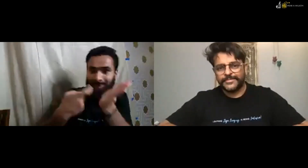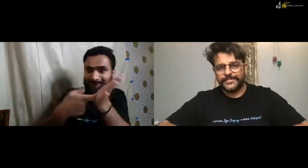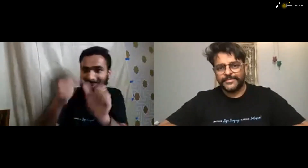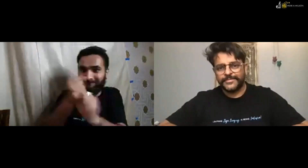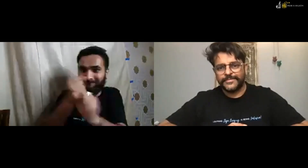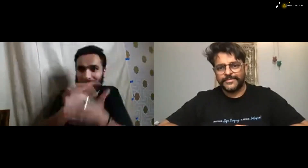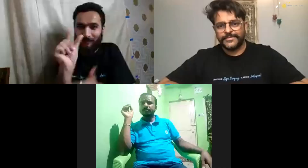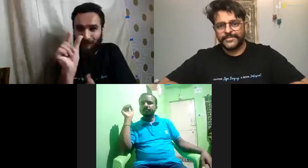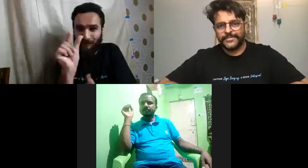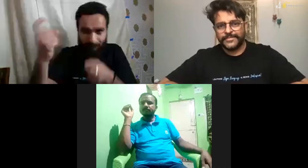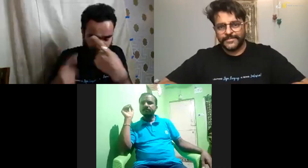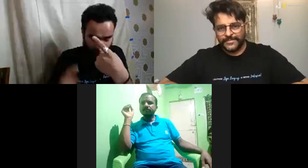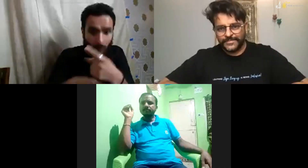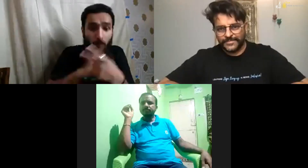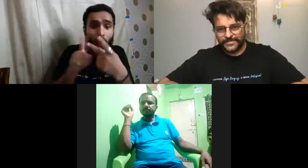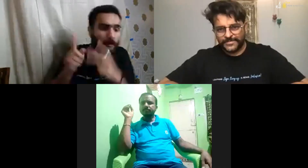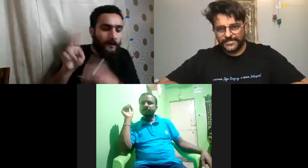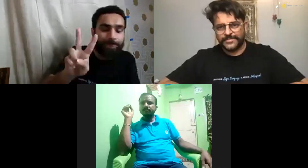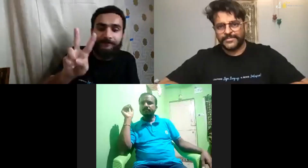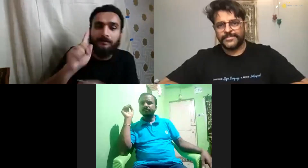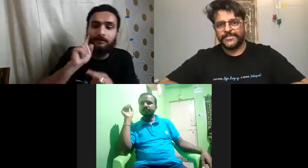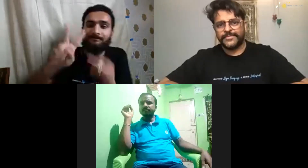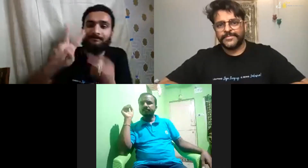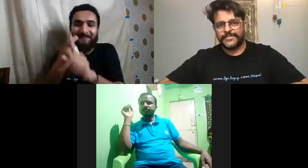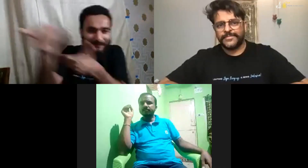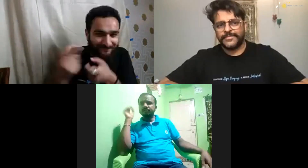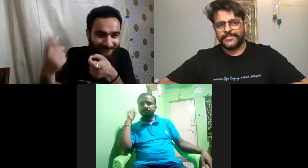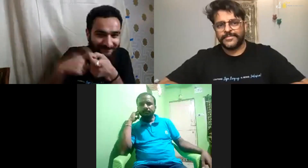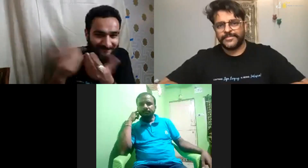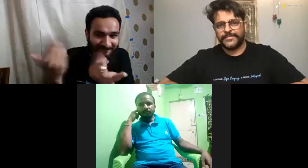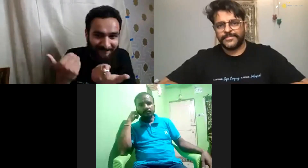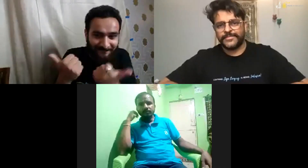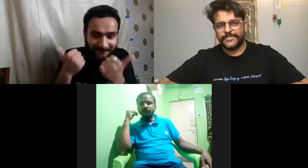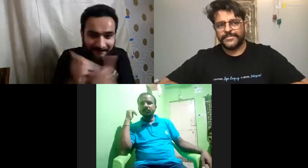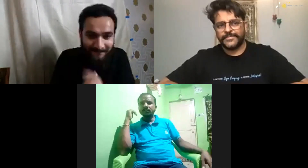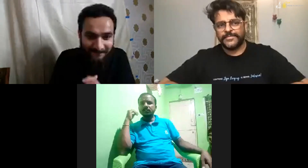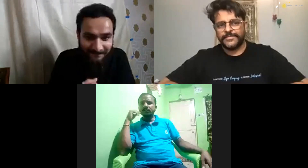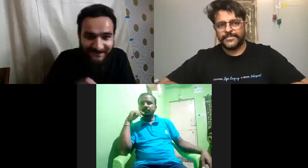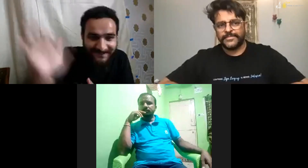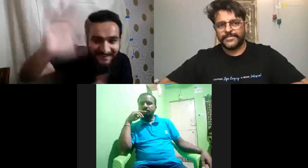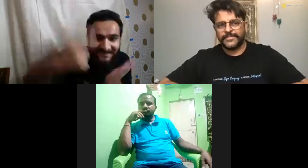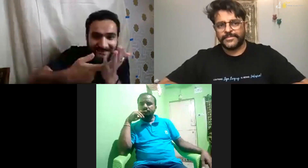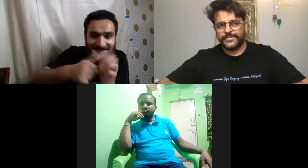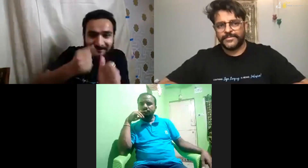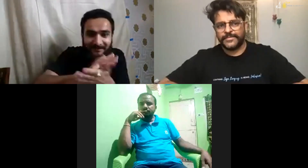again. Yeah, the first person joining in is Raghu, and now we have Vivek.